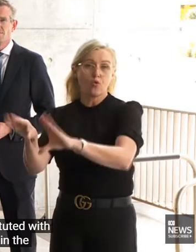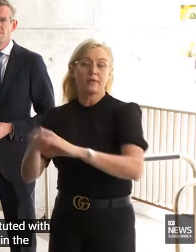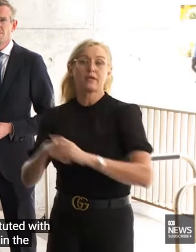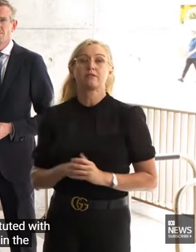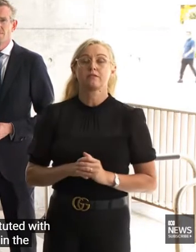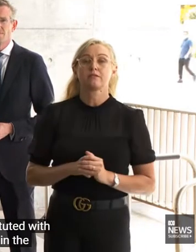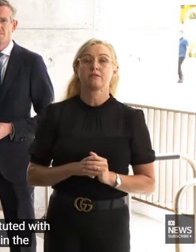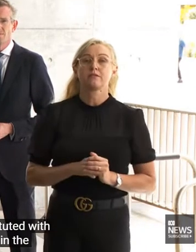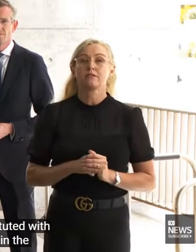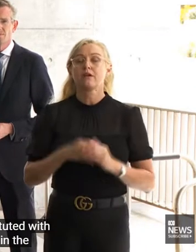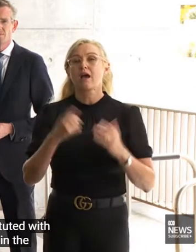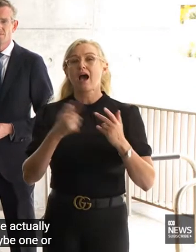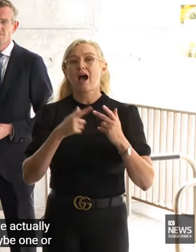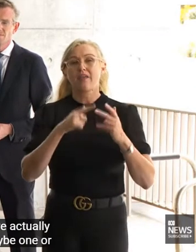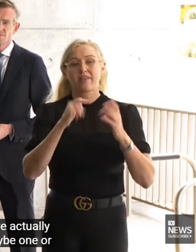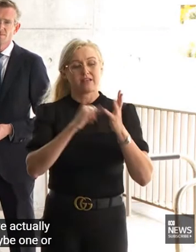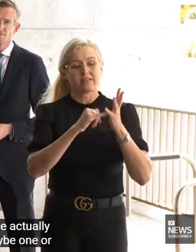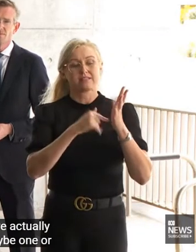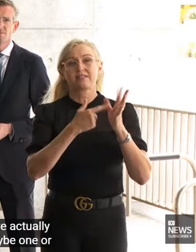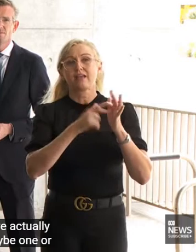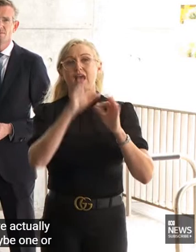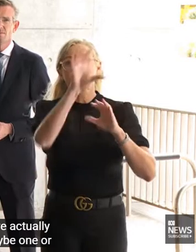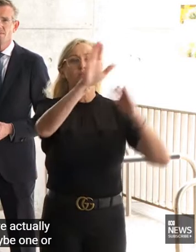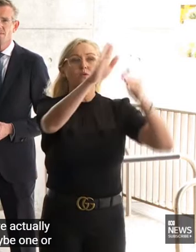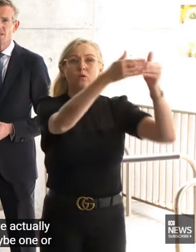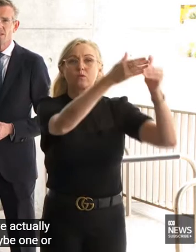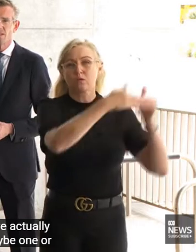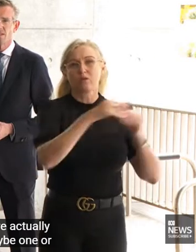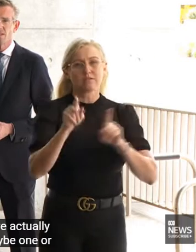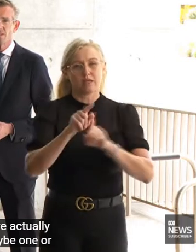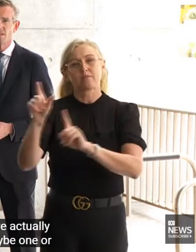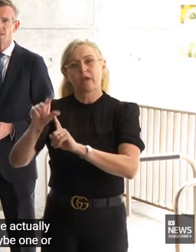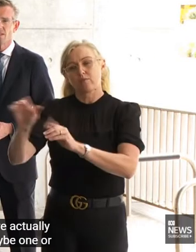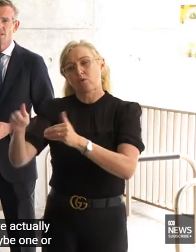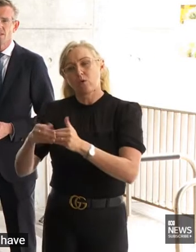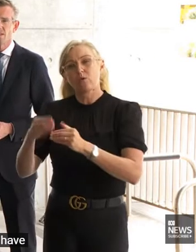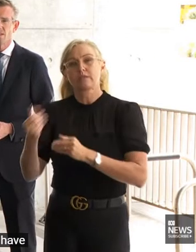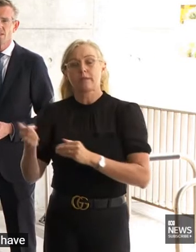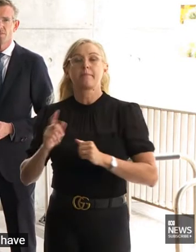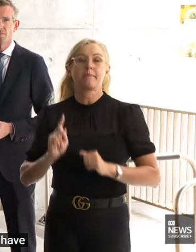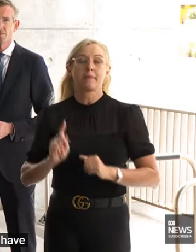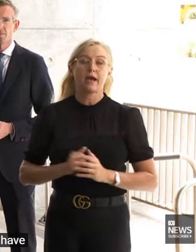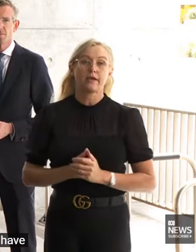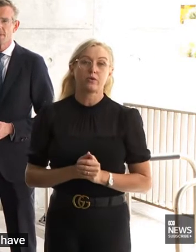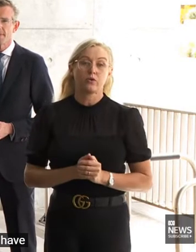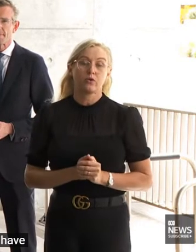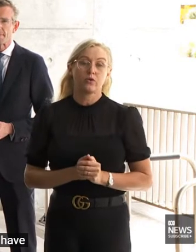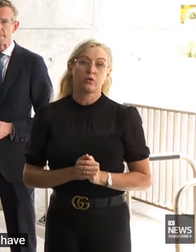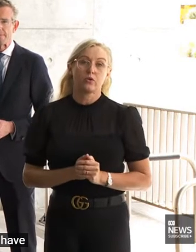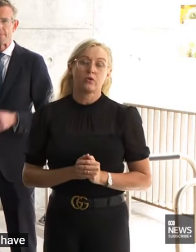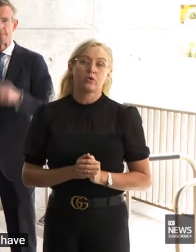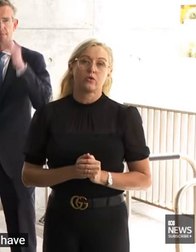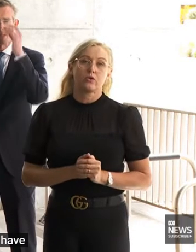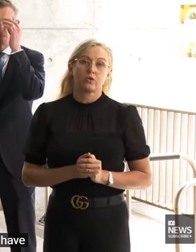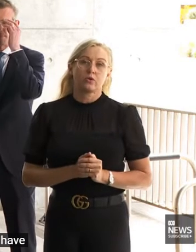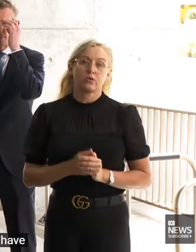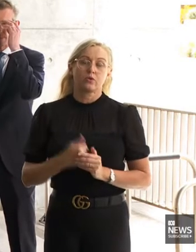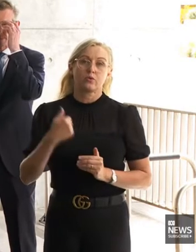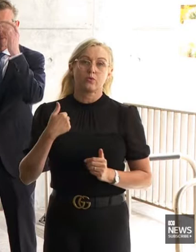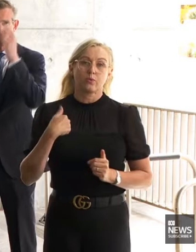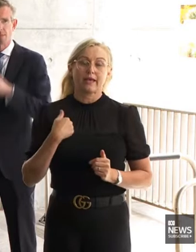have had to wind back, but I also say this. The reason we were able to man